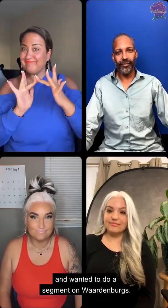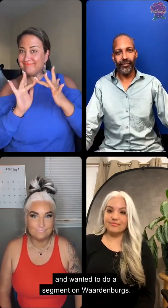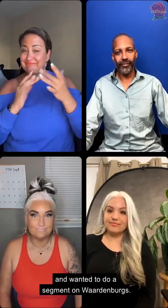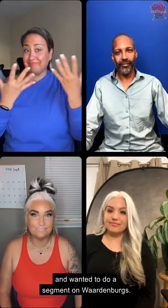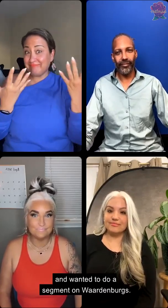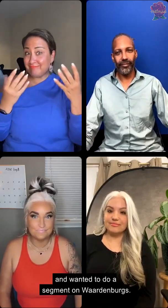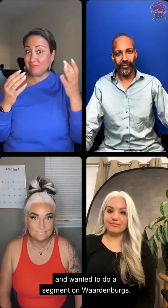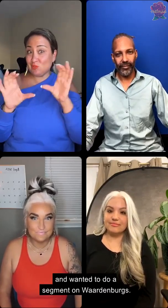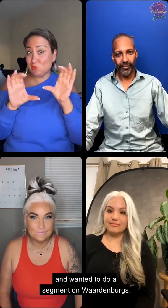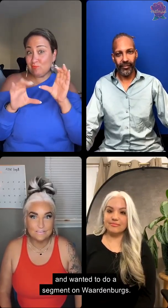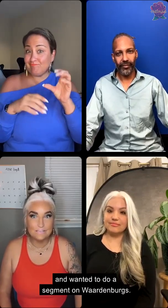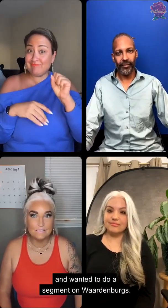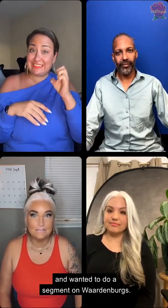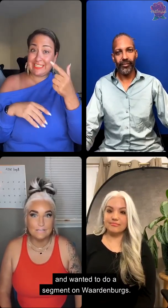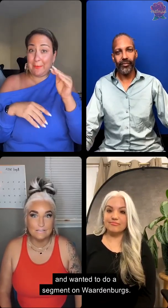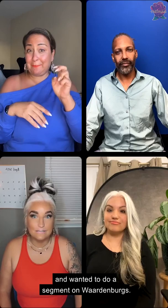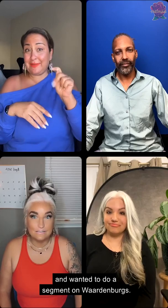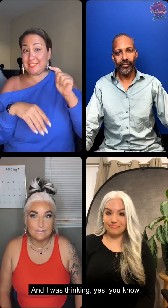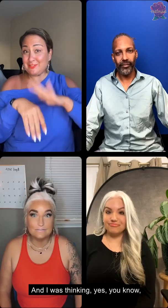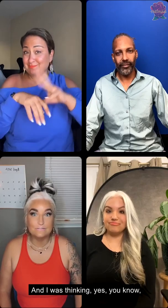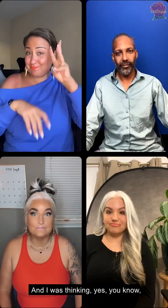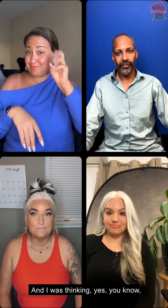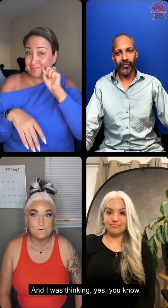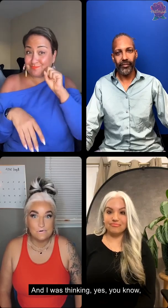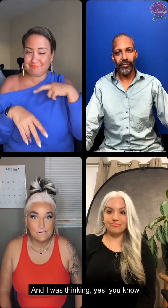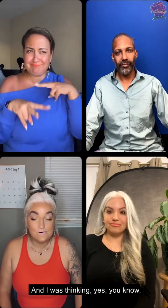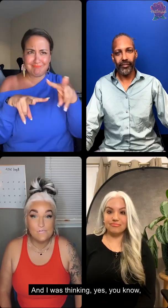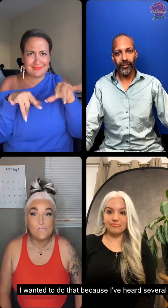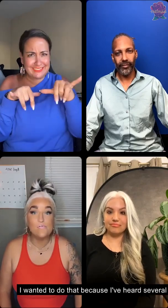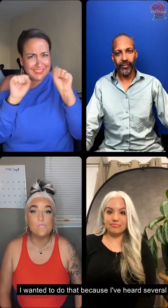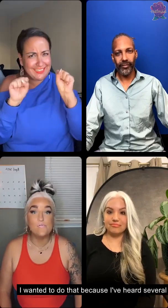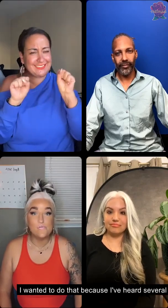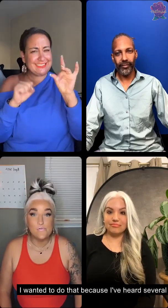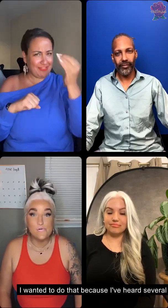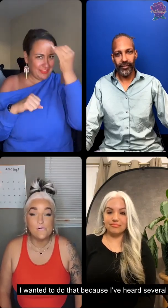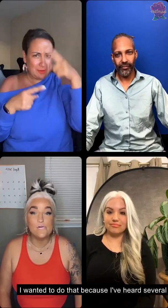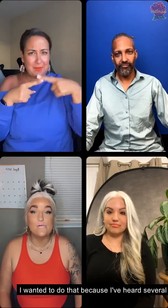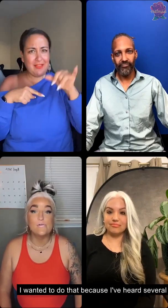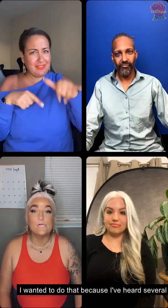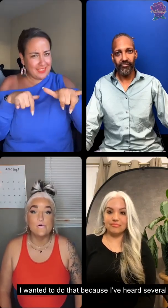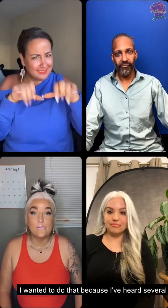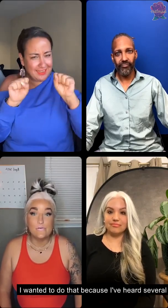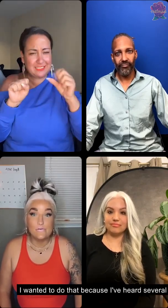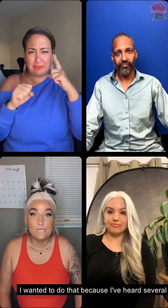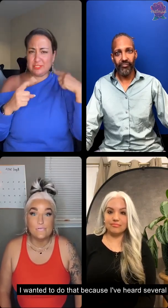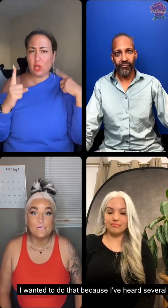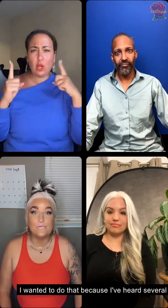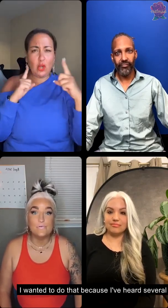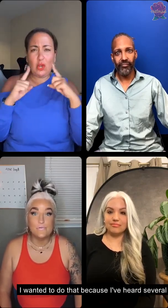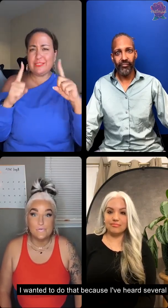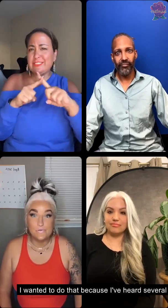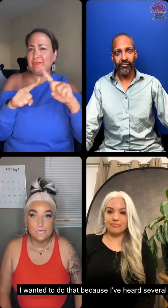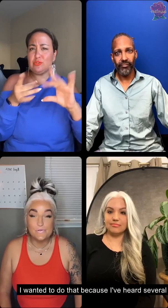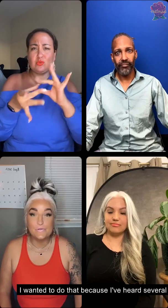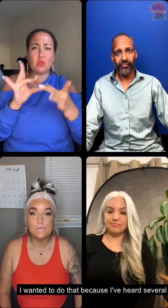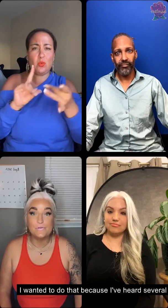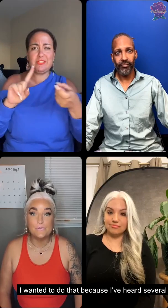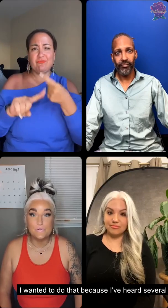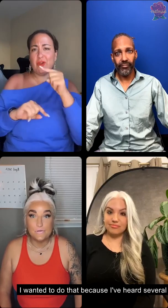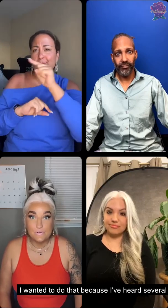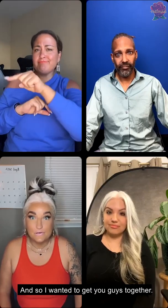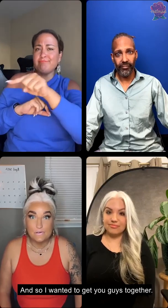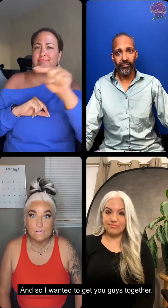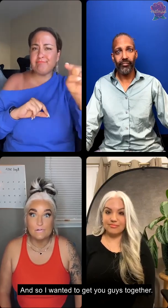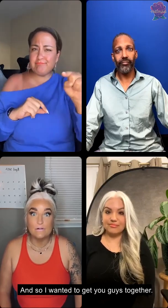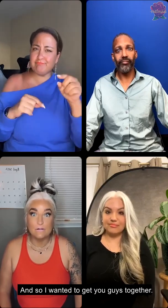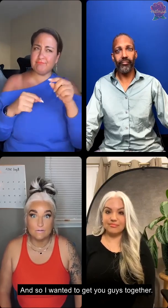Cassie reached out and wanted to do a segment on Wardenbergs. And I was thinking, yes, I wanted to do that because I've heard several different